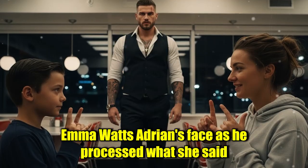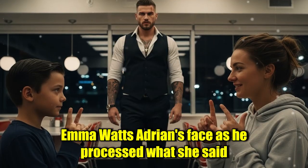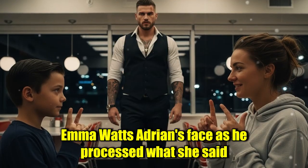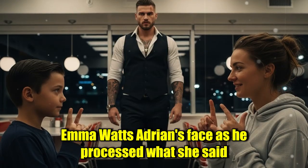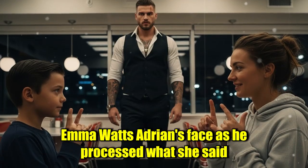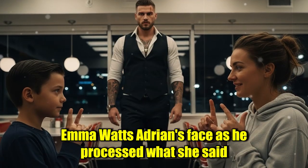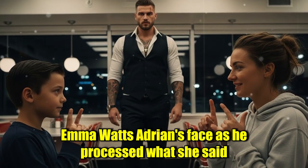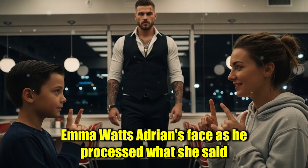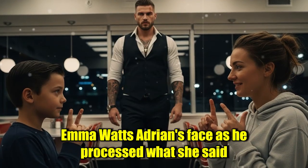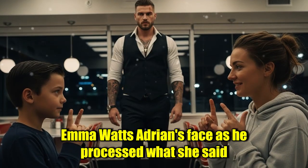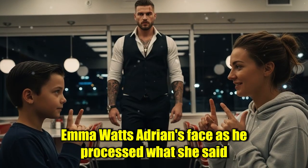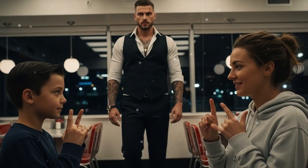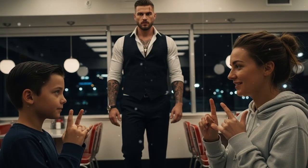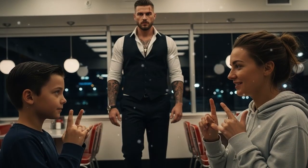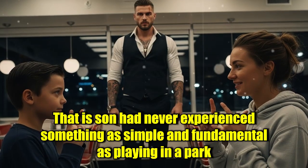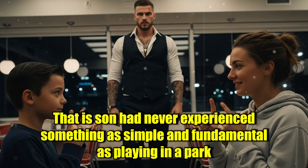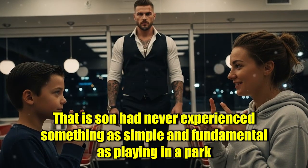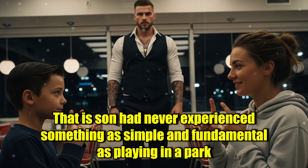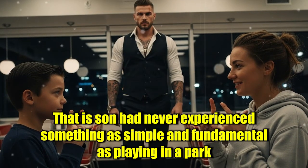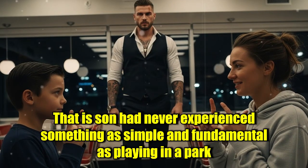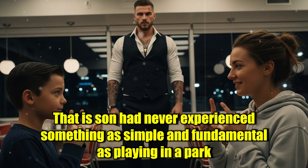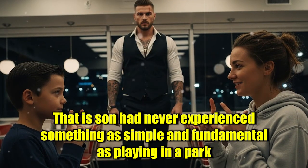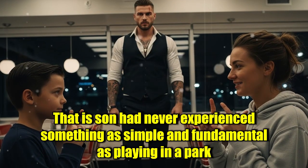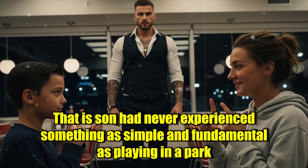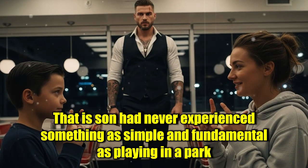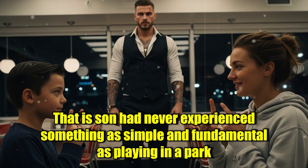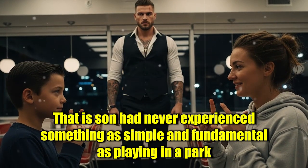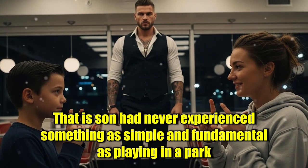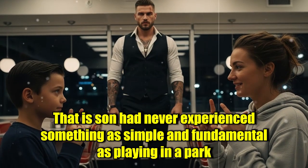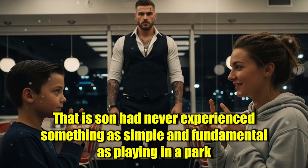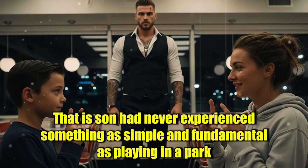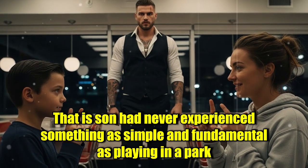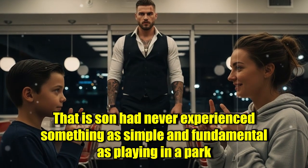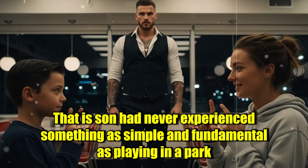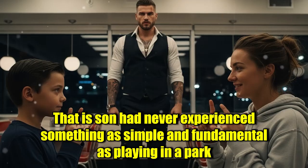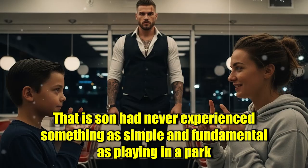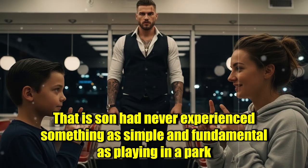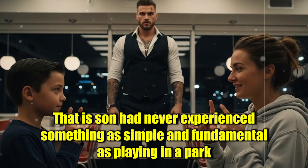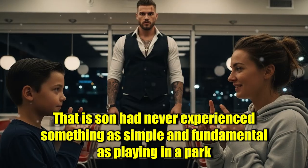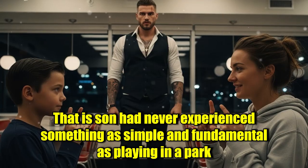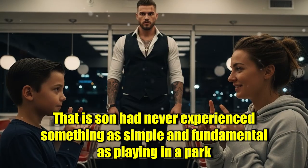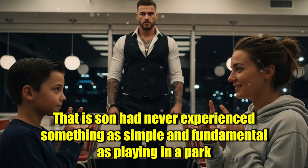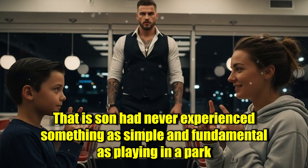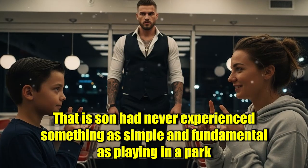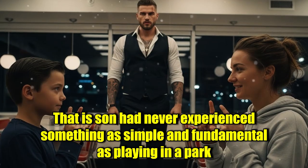face as he processed what she'd said, that his son had never experienced something as simple and fundamental as playing in a